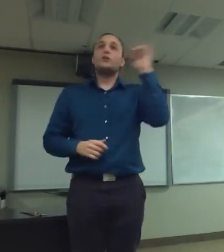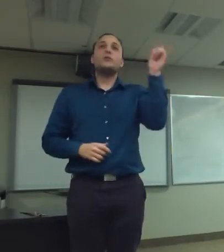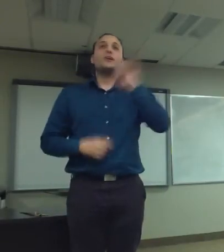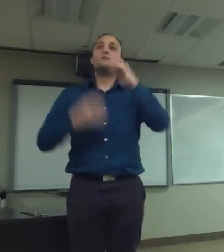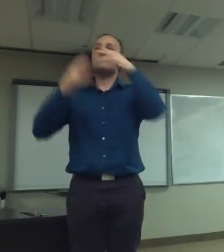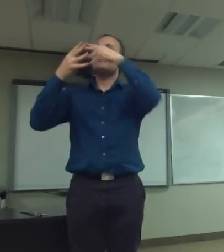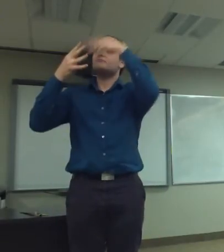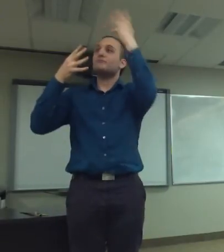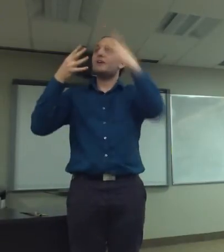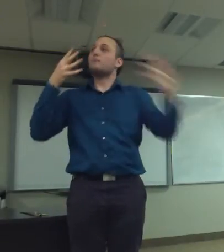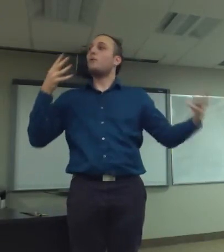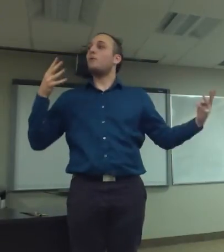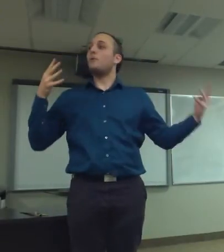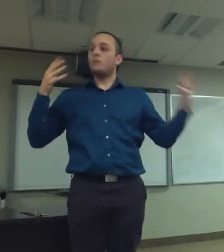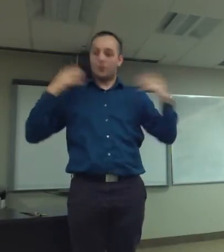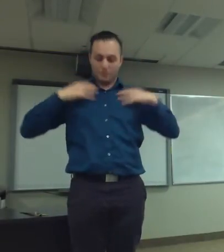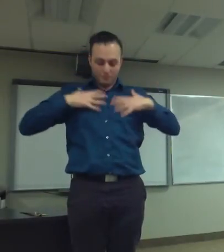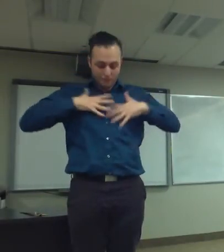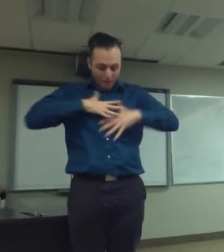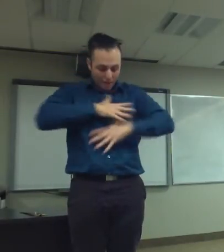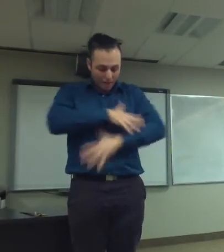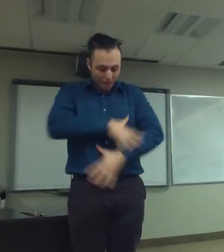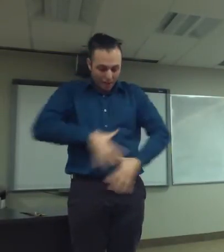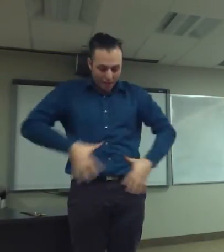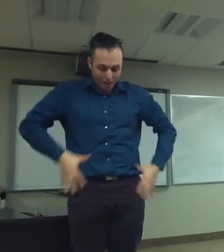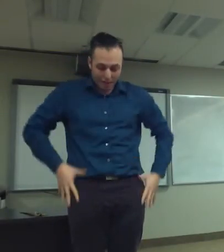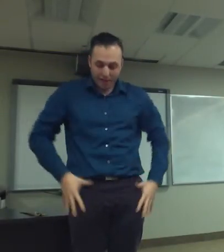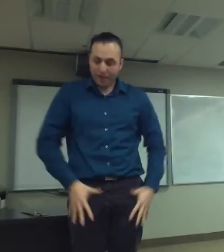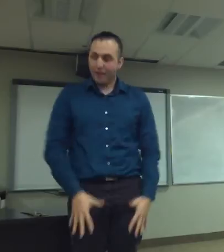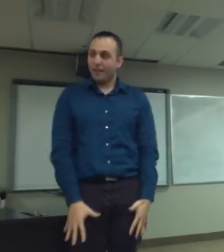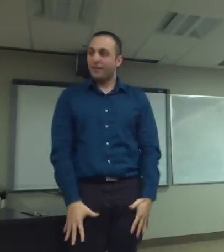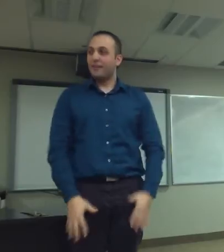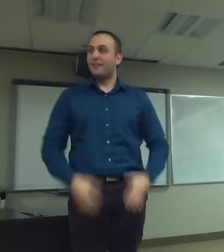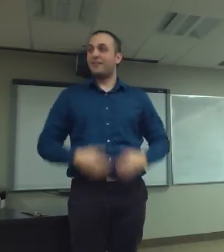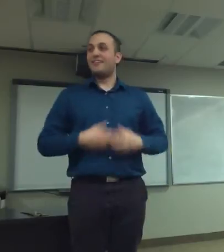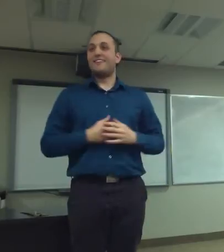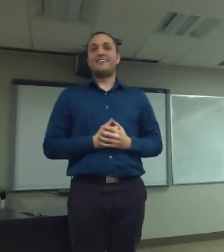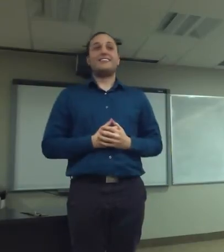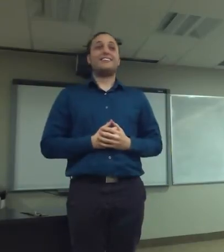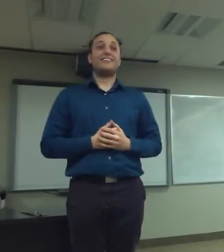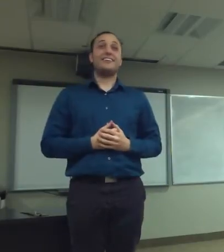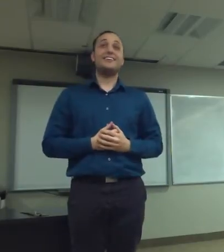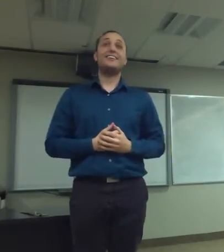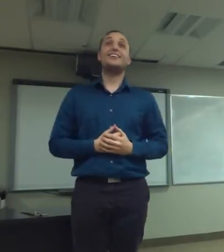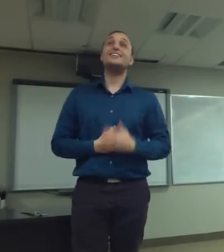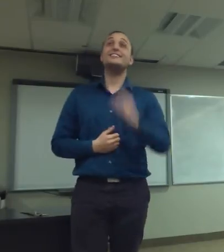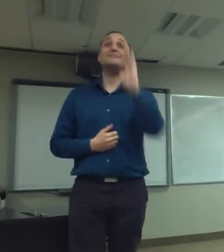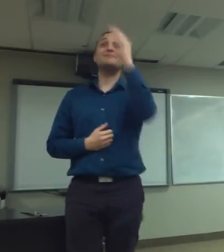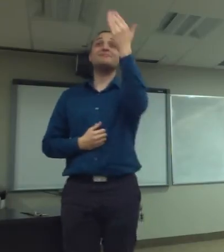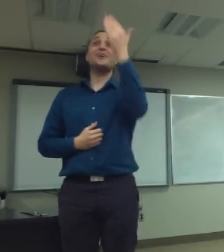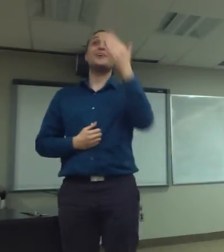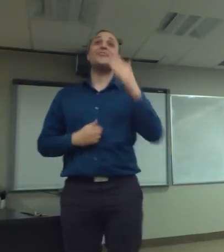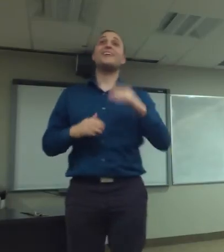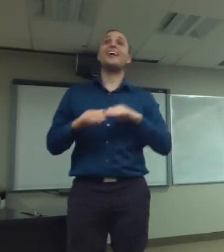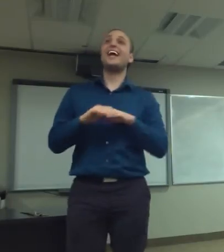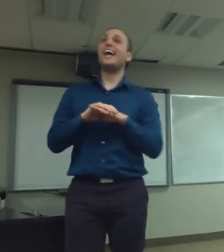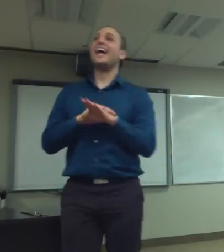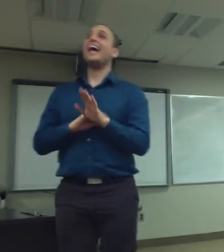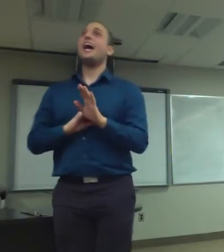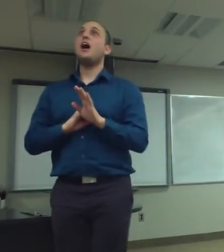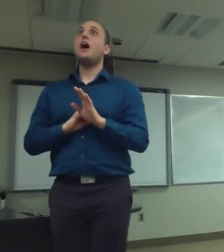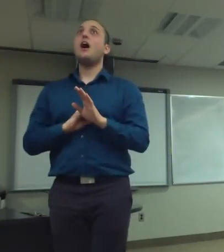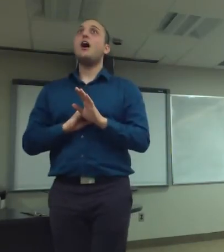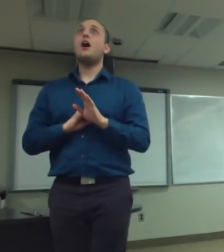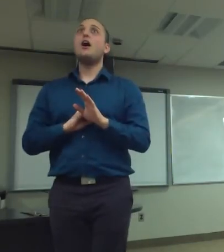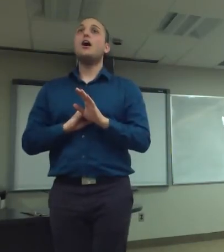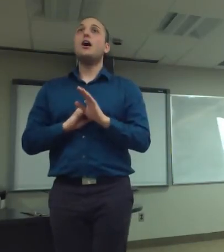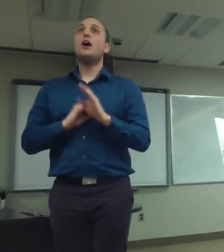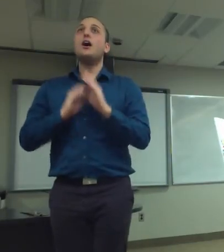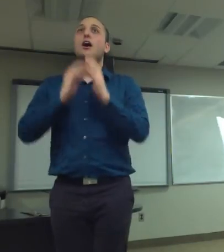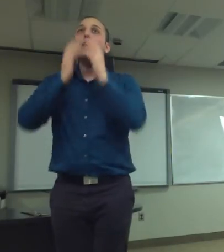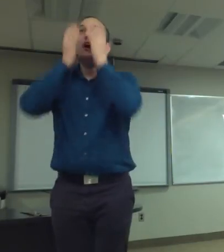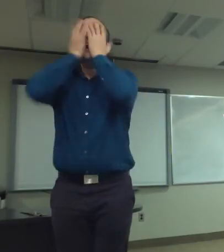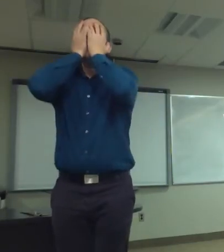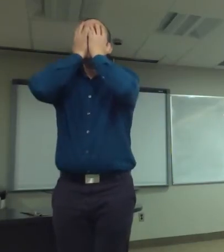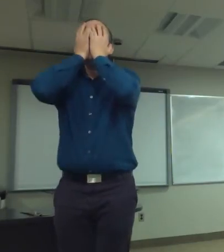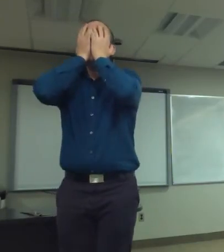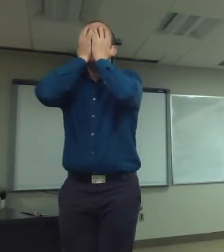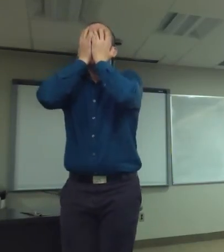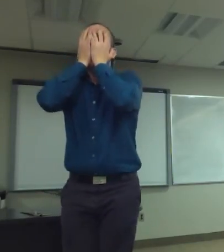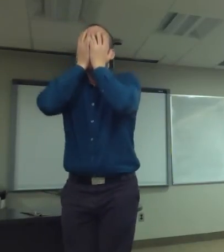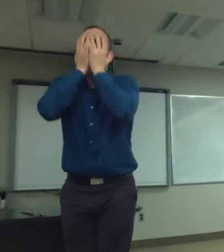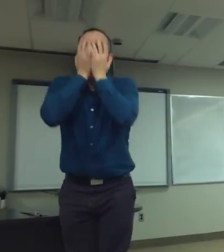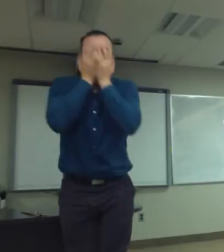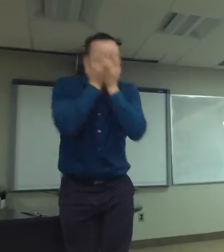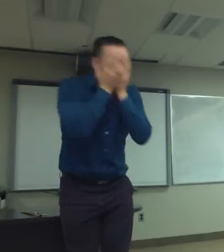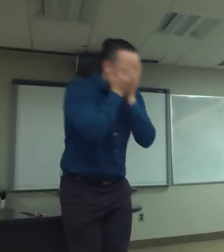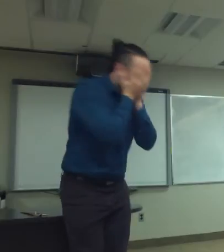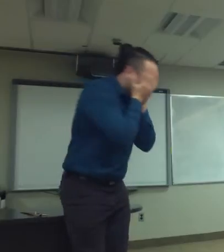over. Then Bridget looked in the mirror and said, "What have I done? My mother is